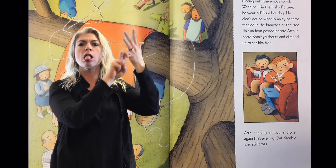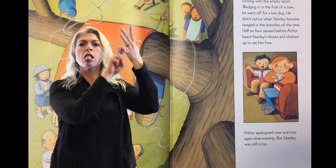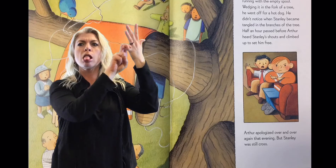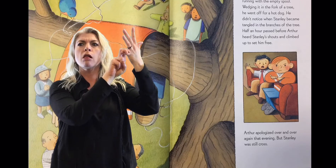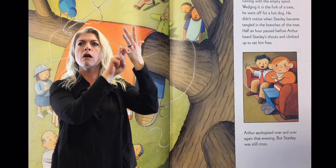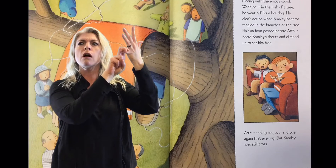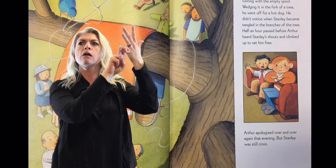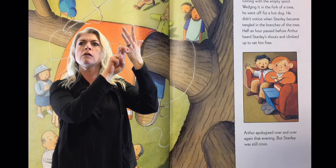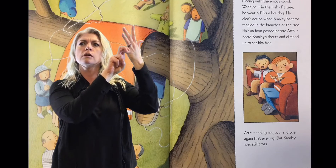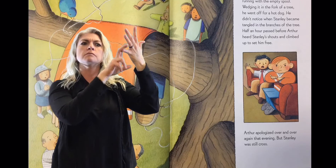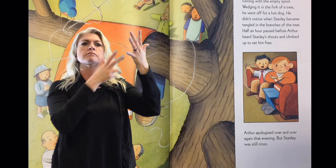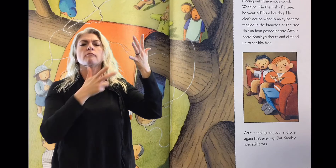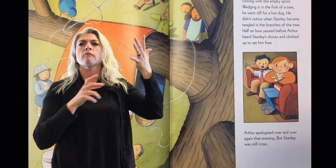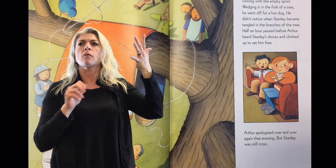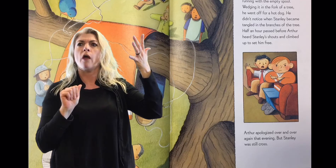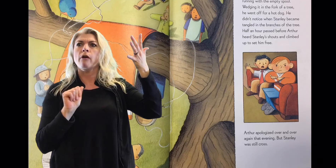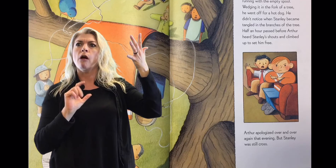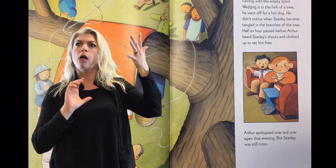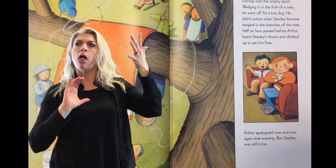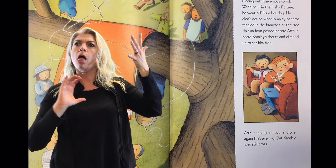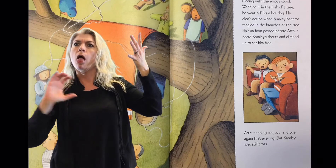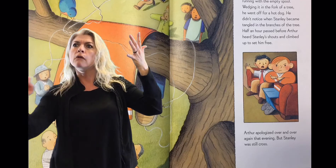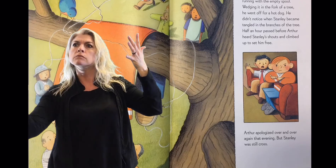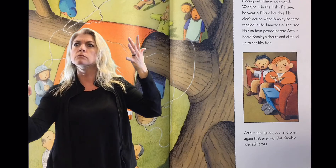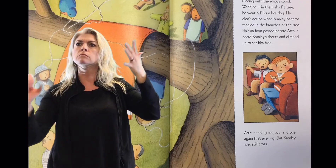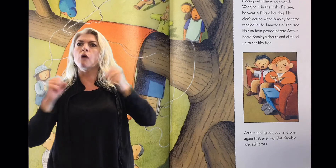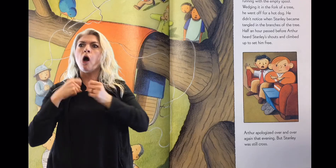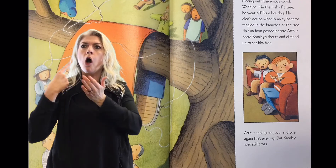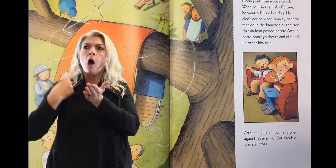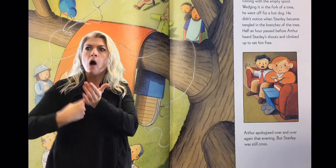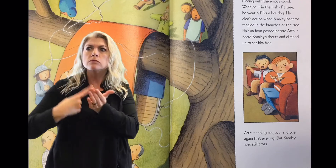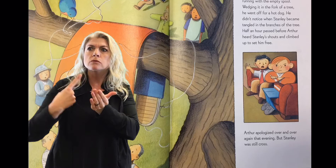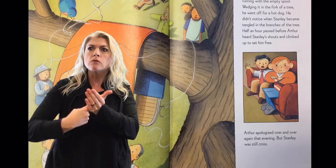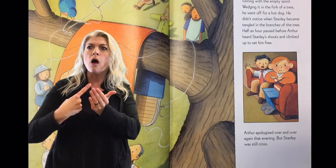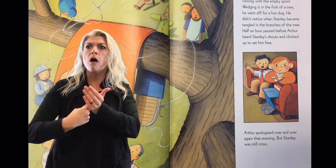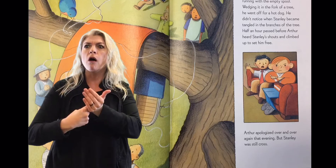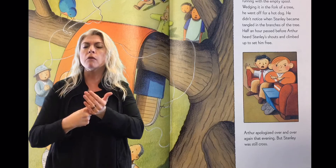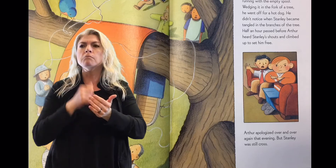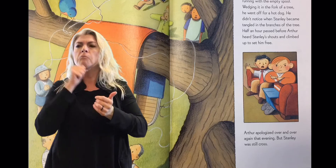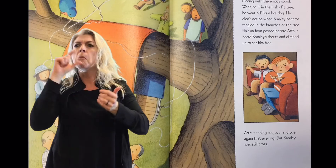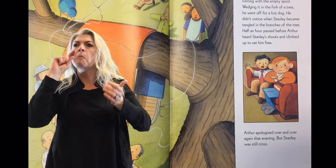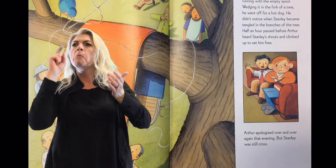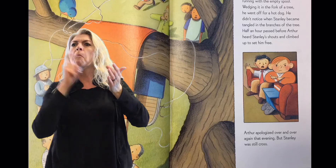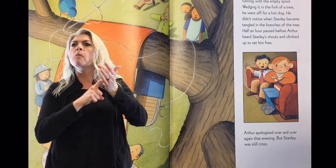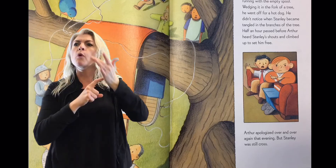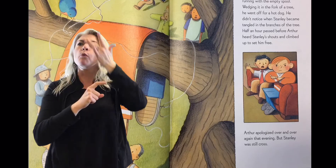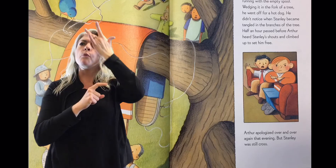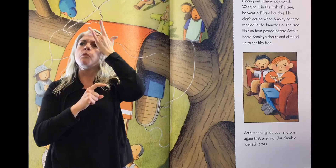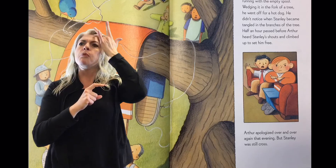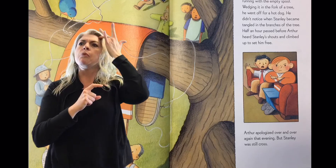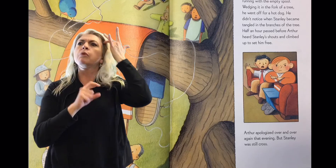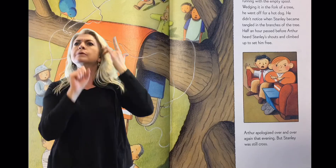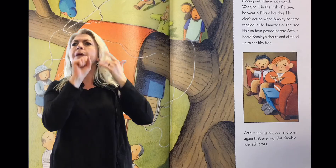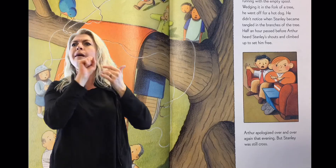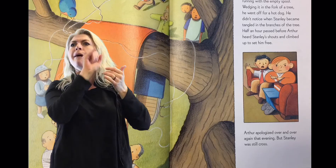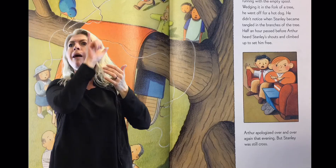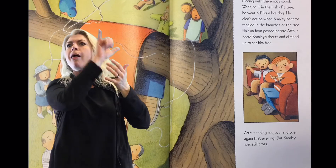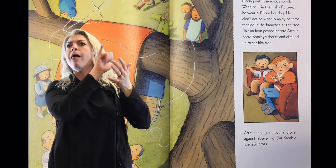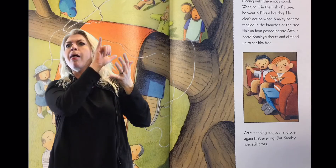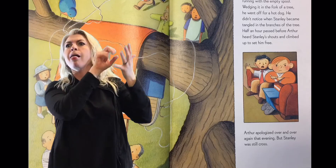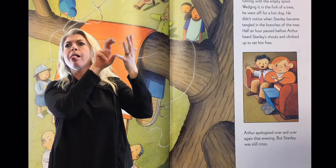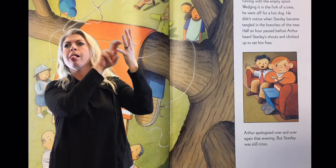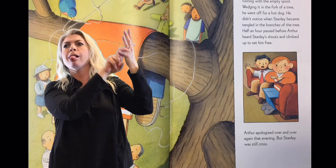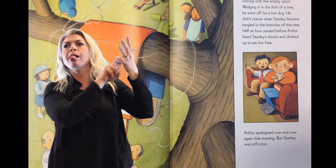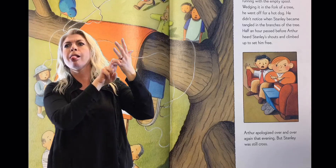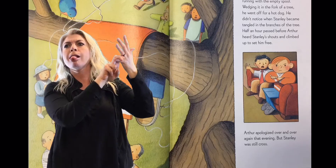he went off for a hot dog. He didn't notice when Stanley became tangled in the branches of